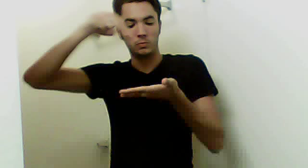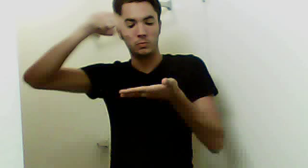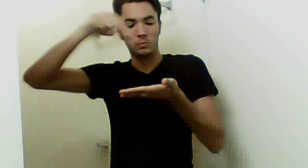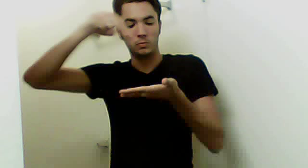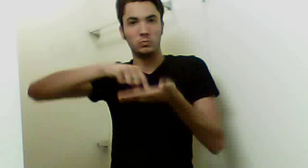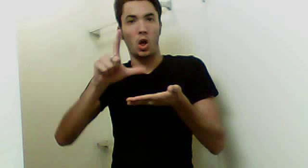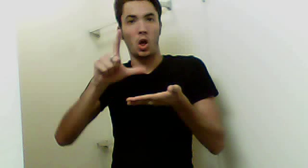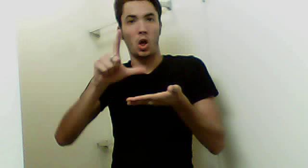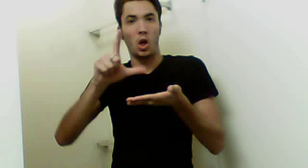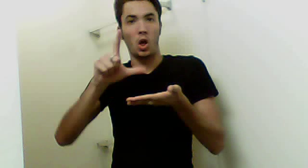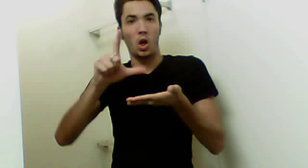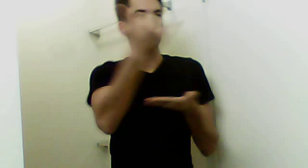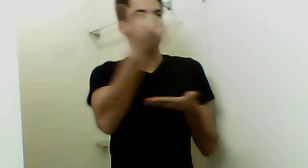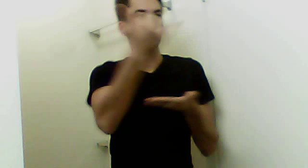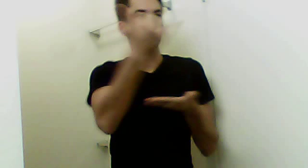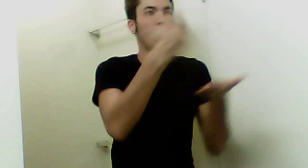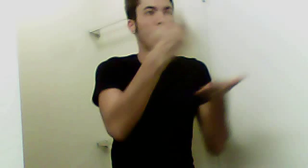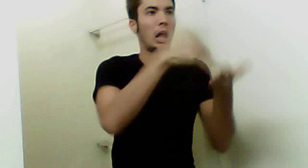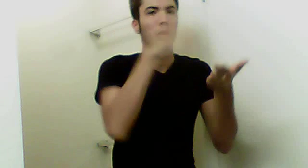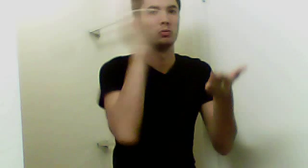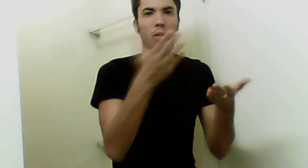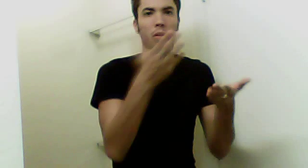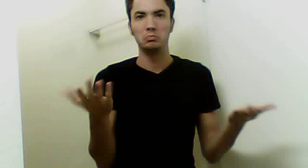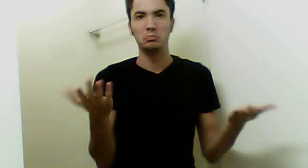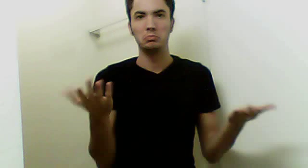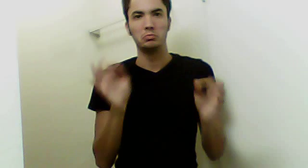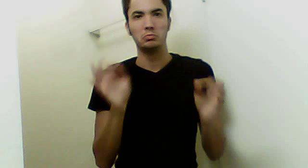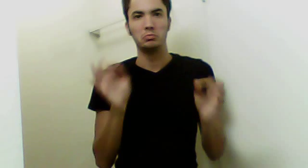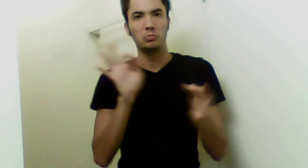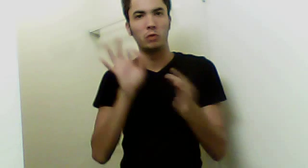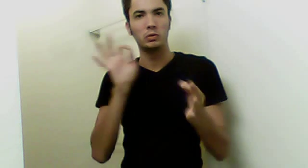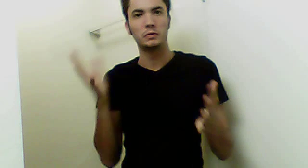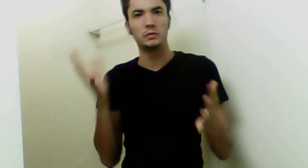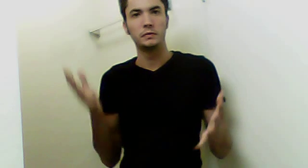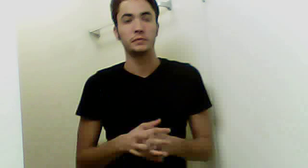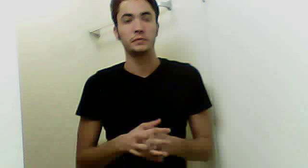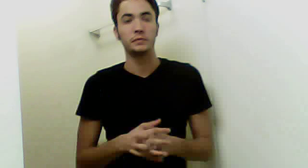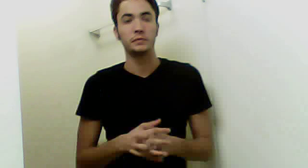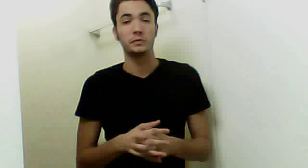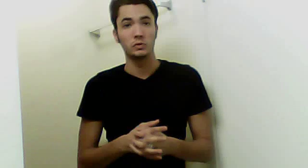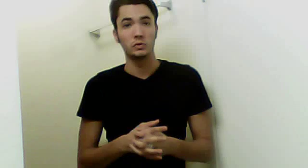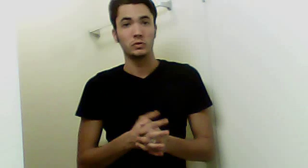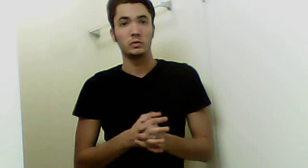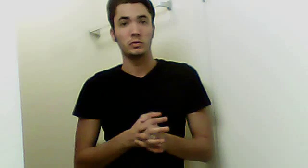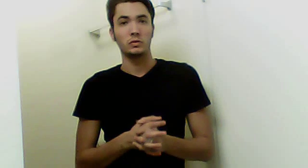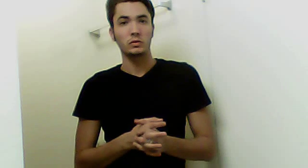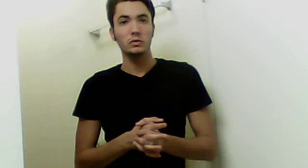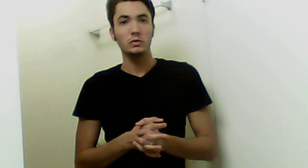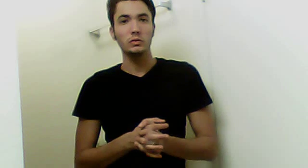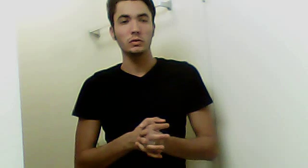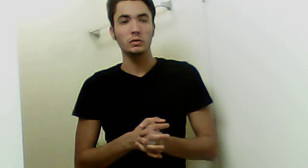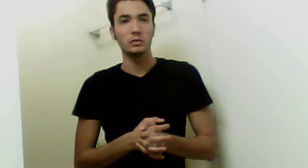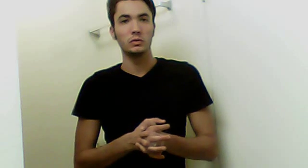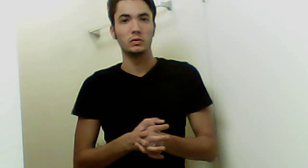calls list, so if you're trying to get through to somebody, just hit the call button again. Here's something that drives me crazy. When I call you and leave a message on your voicemail, I hear